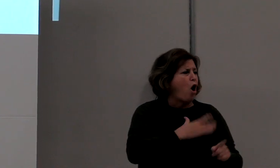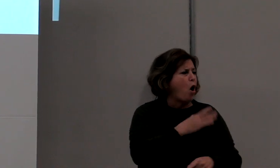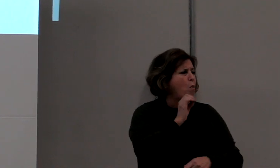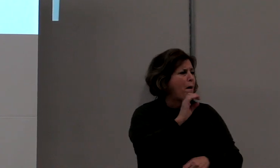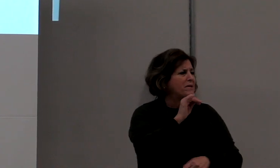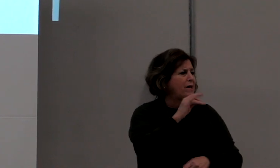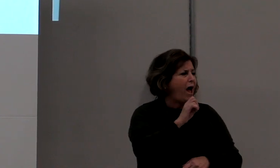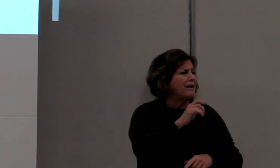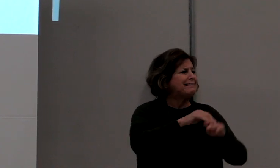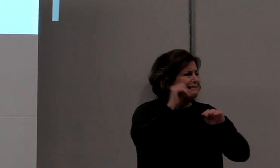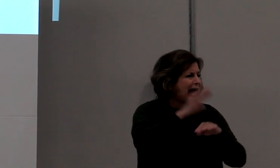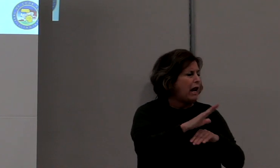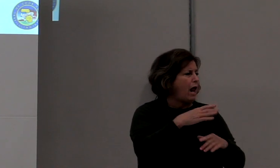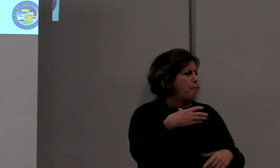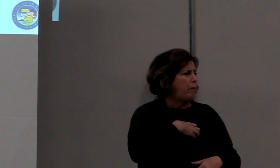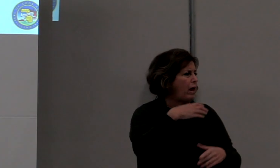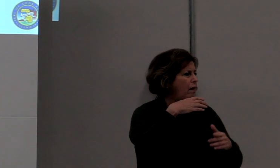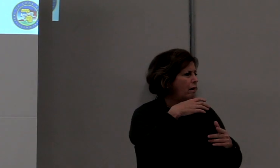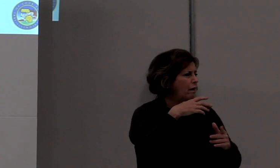appeal.